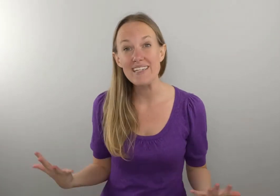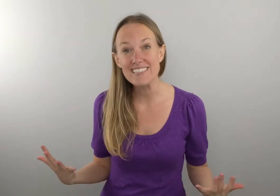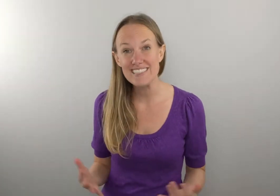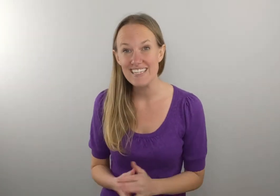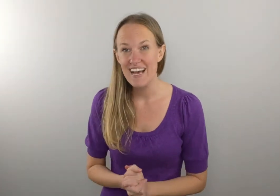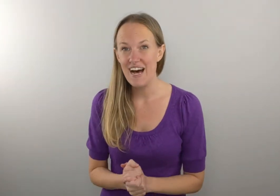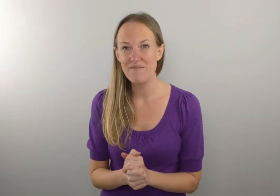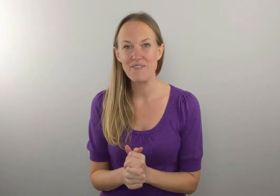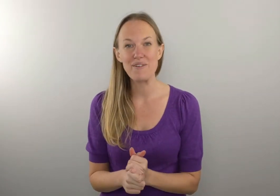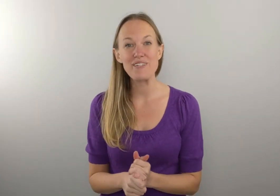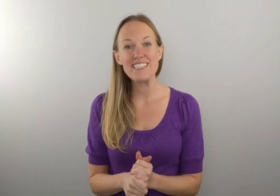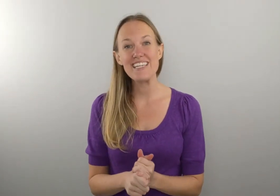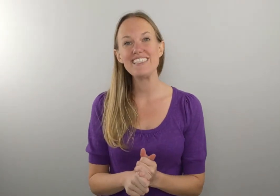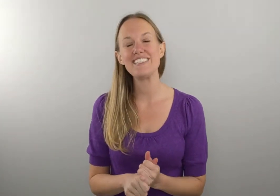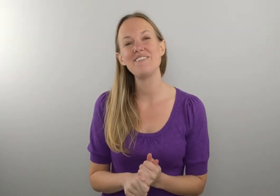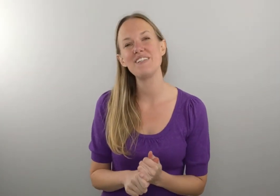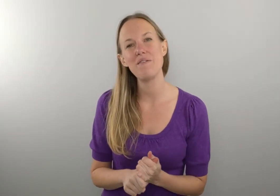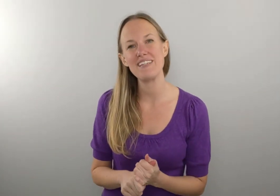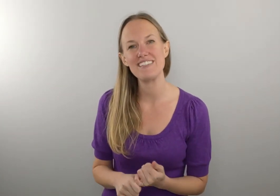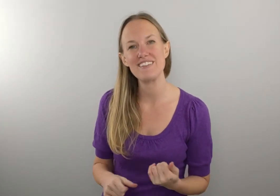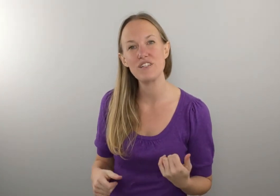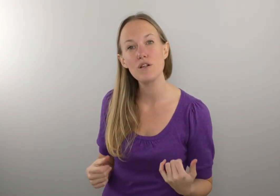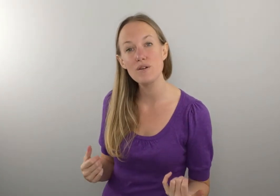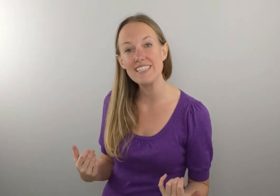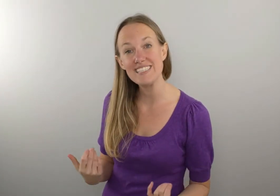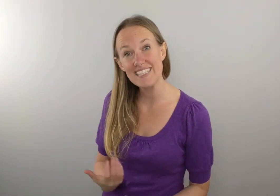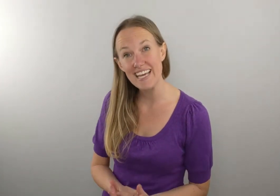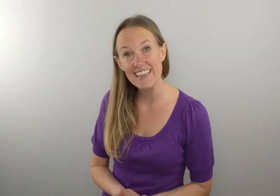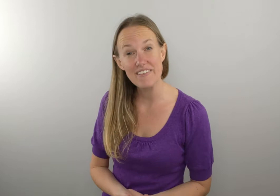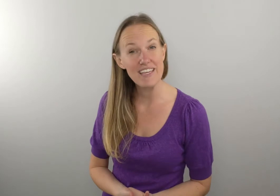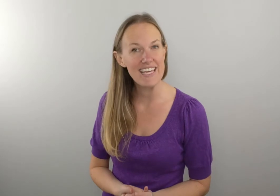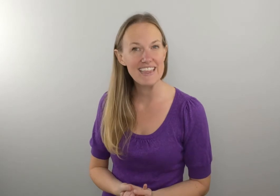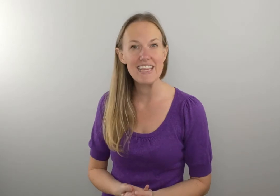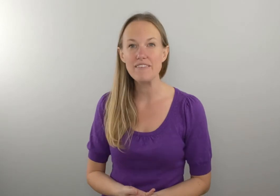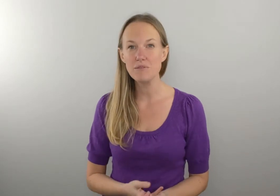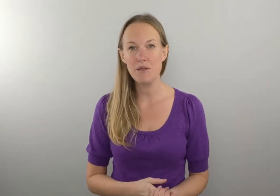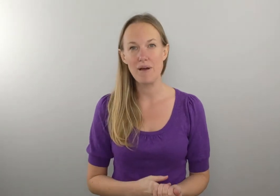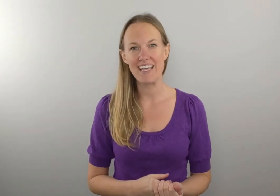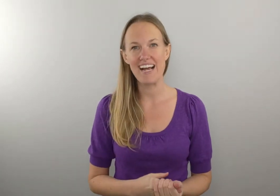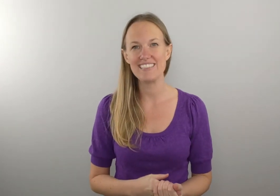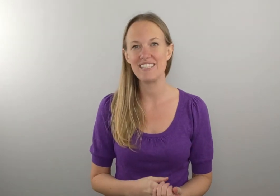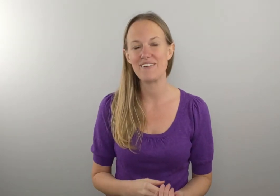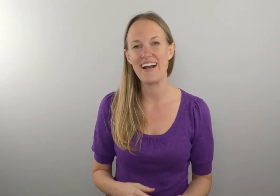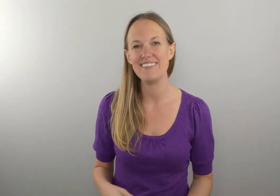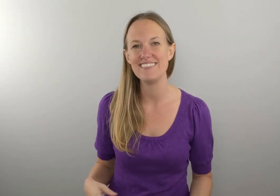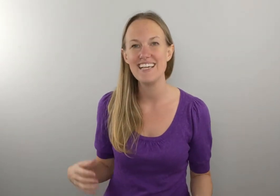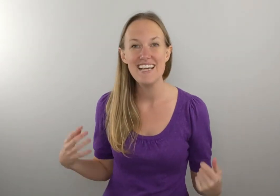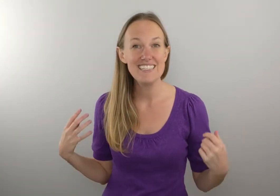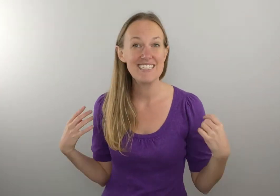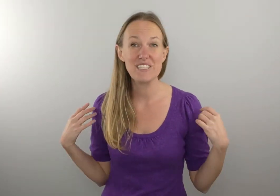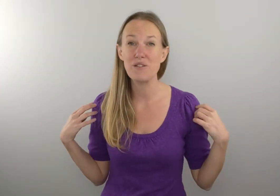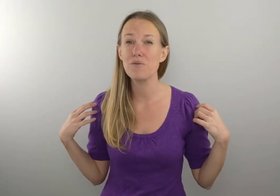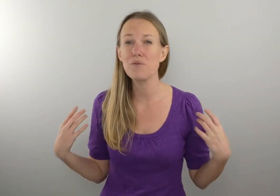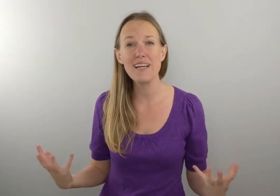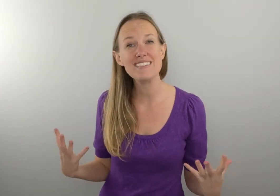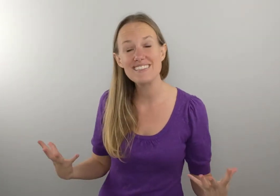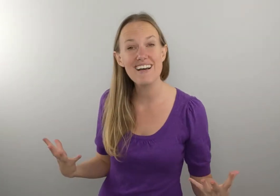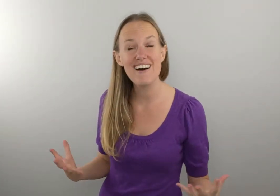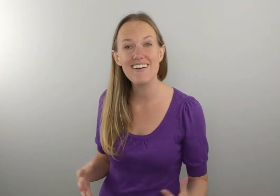request from Christy. She really wanted to learn Glorious Day, Living He Loved Me by Casting Crowns. Such a great song